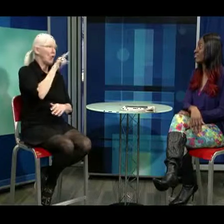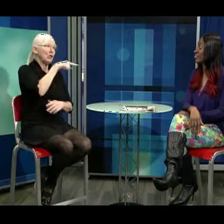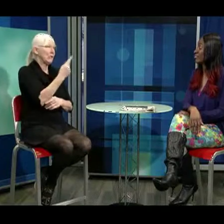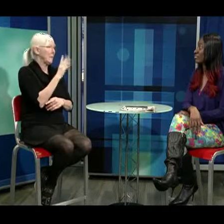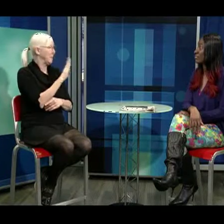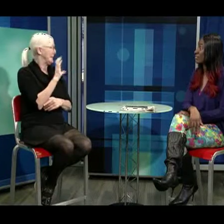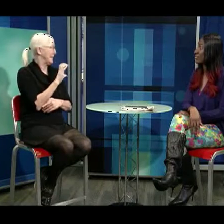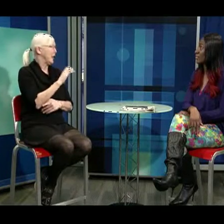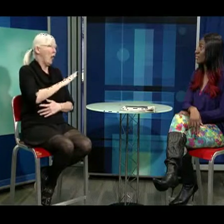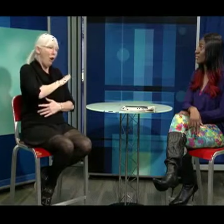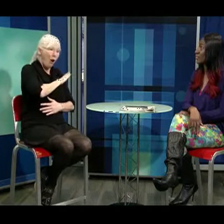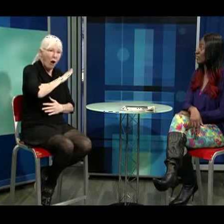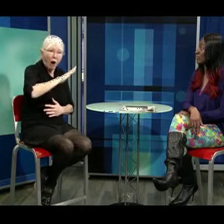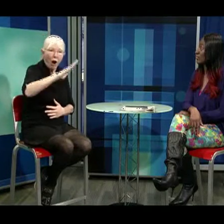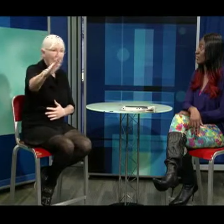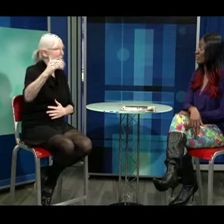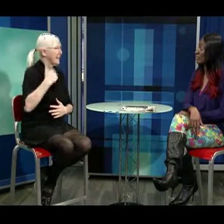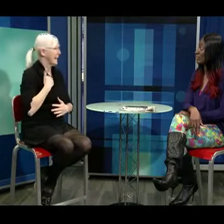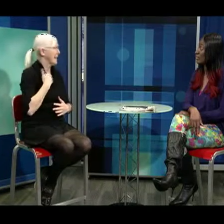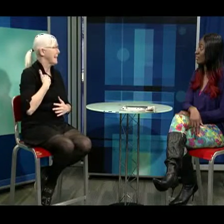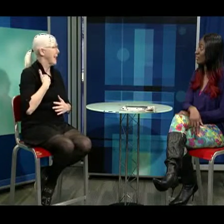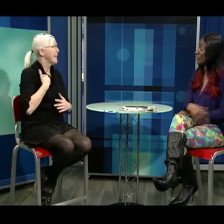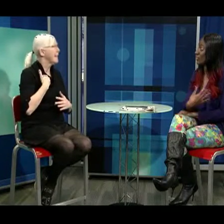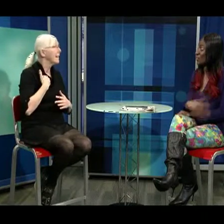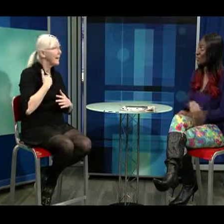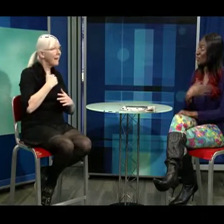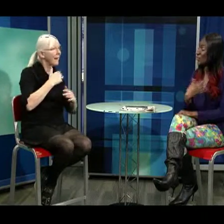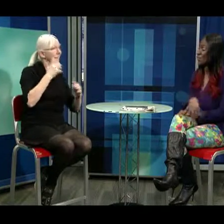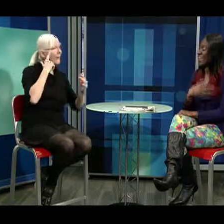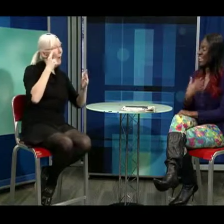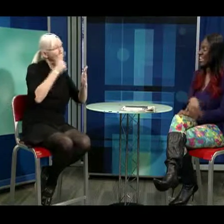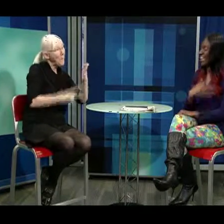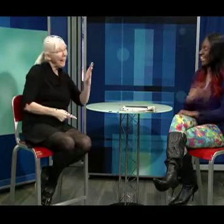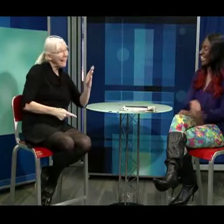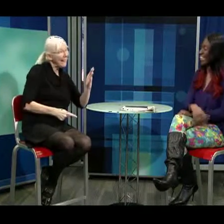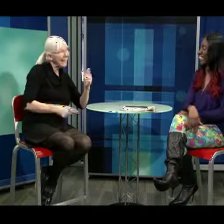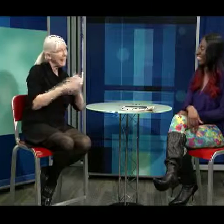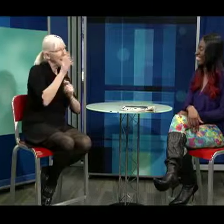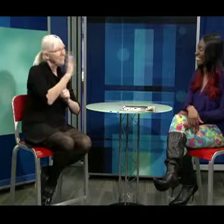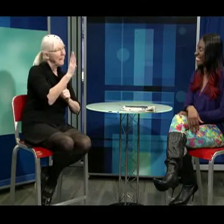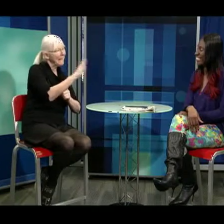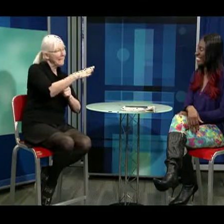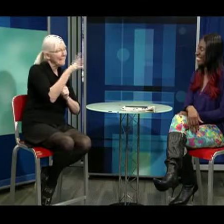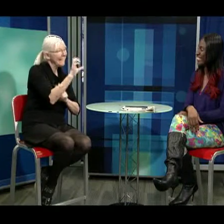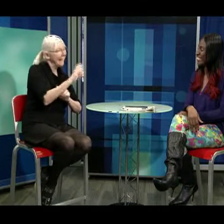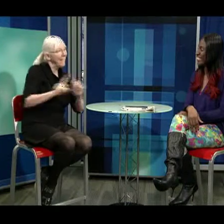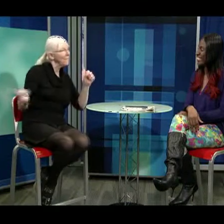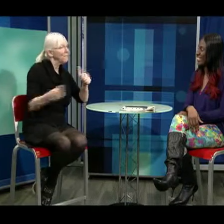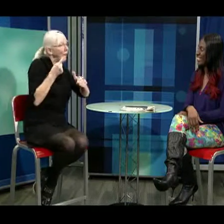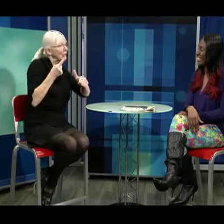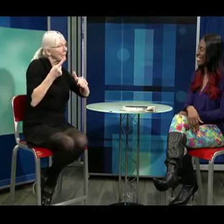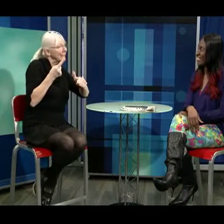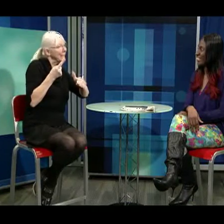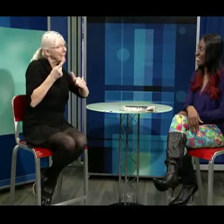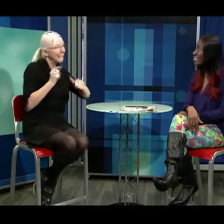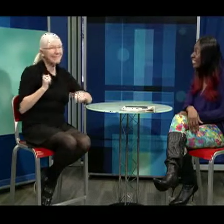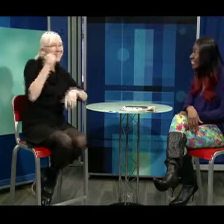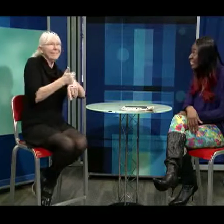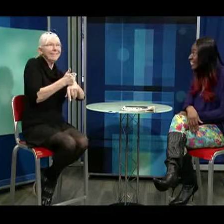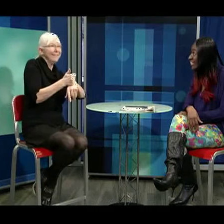So they're responsible for the entire country. So they would eventually like to see that rolled out over